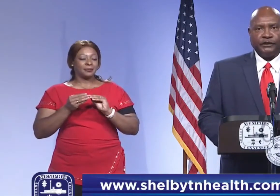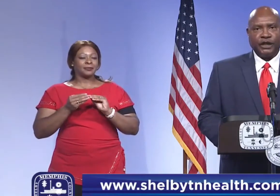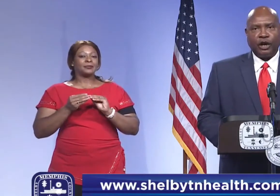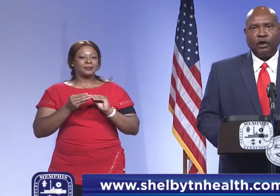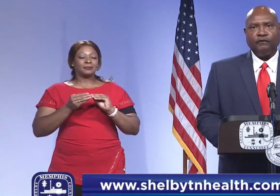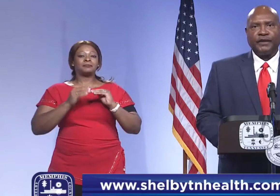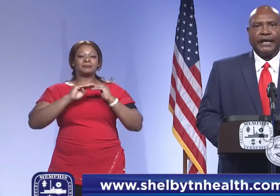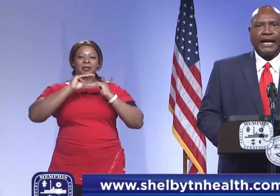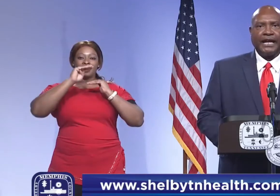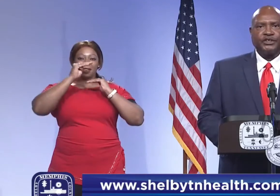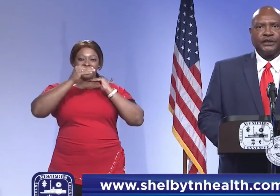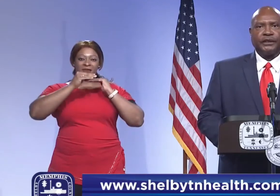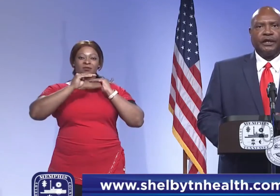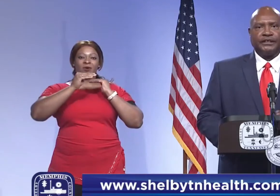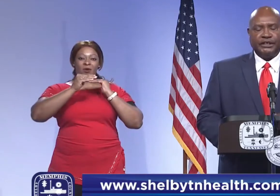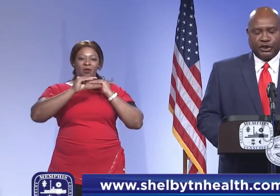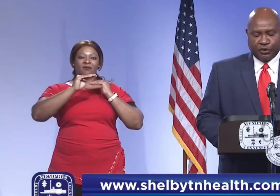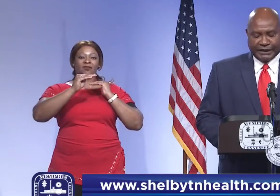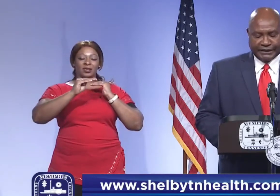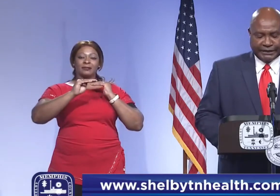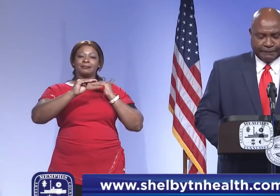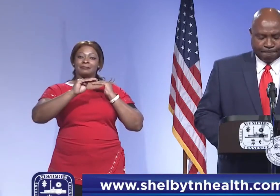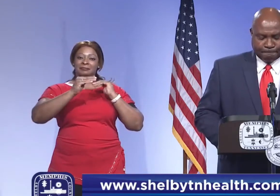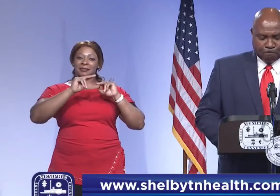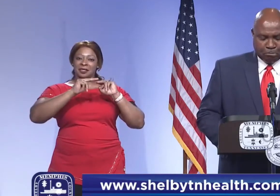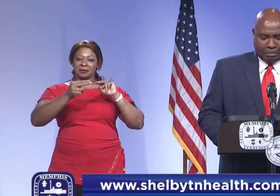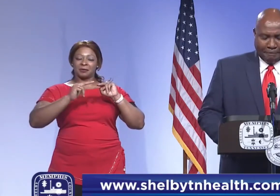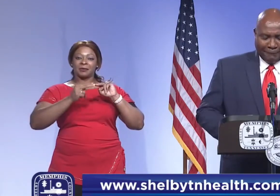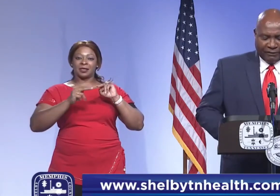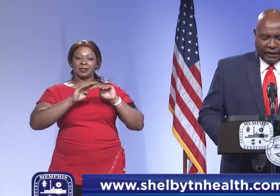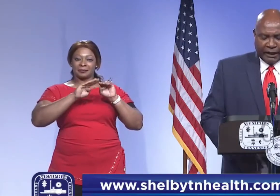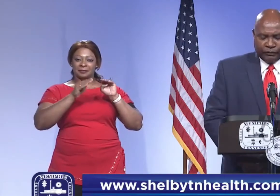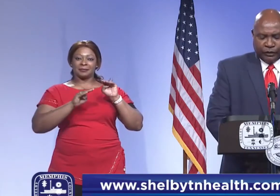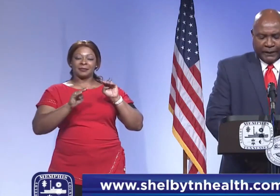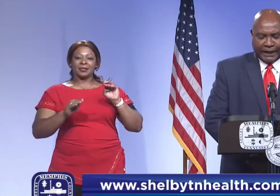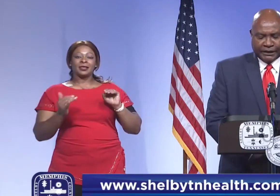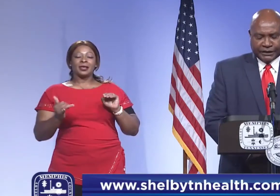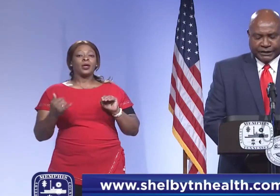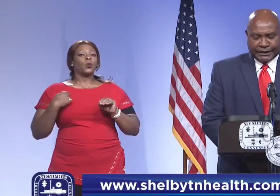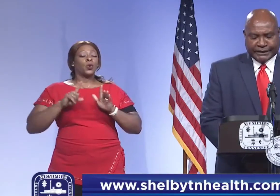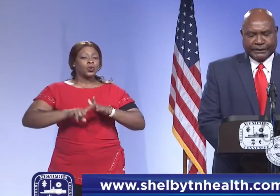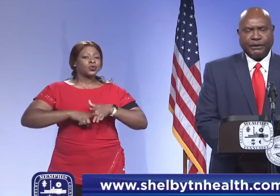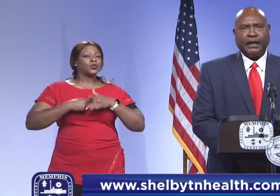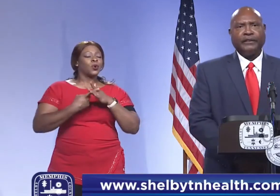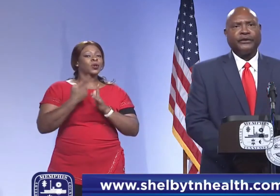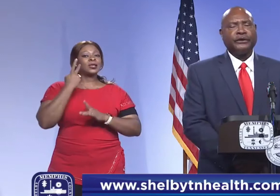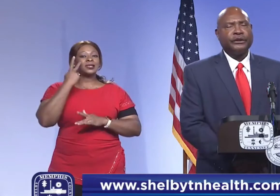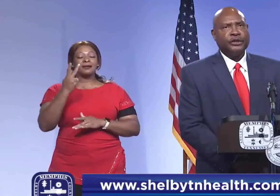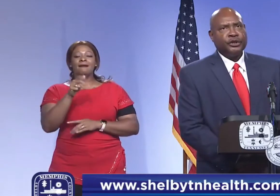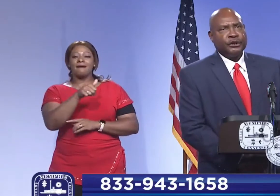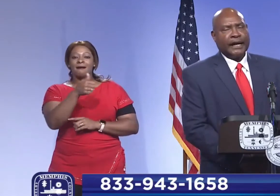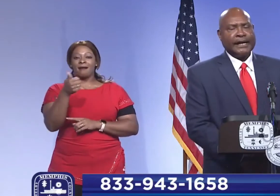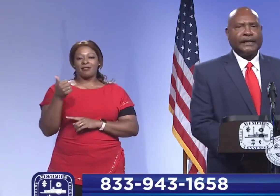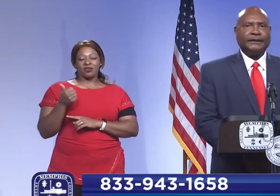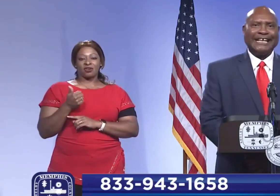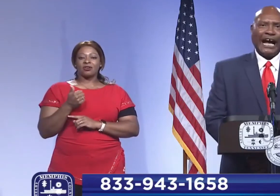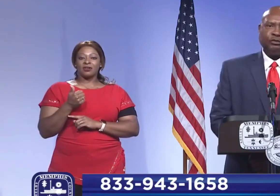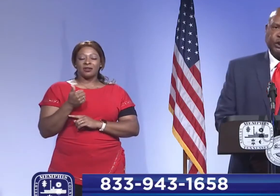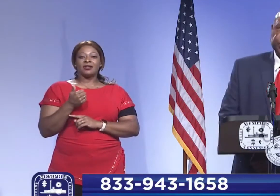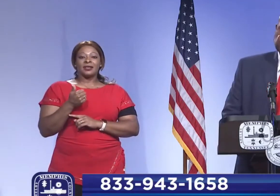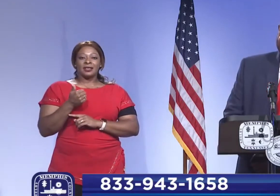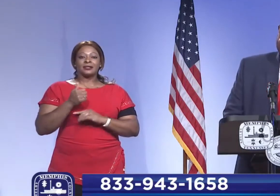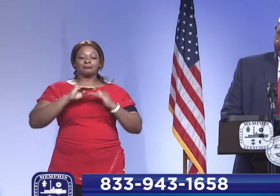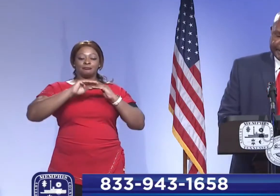leveled off and actually are decreasing. And we're beginning to see some other